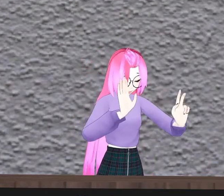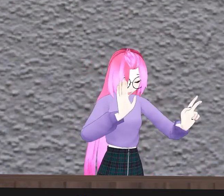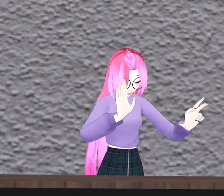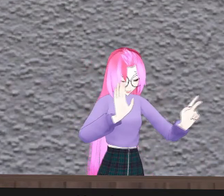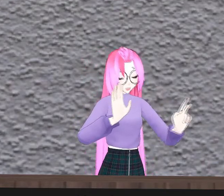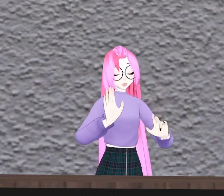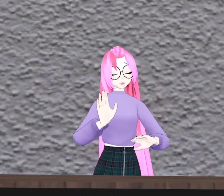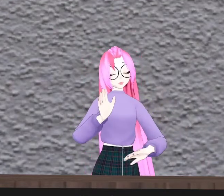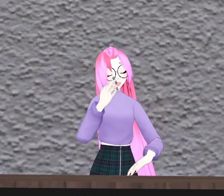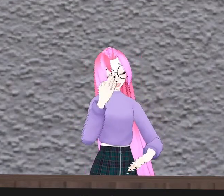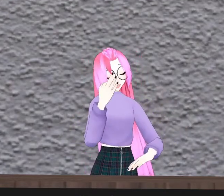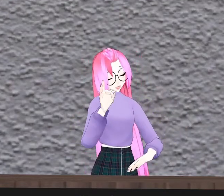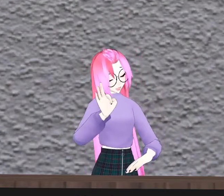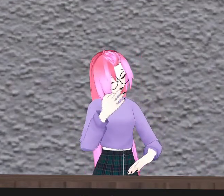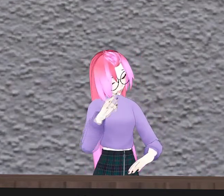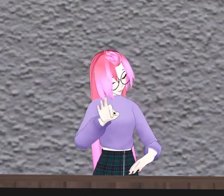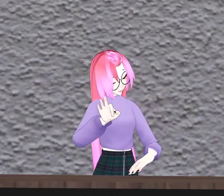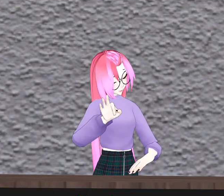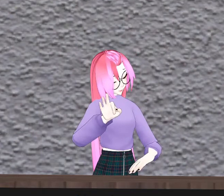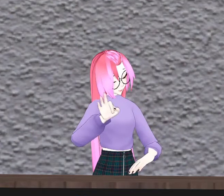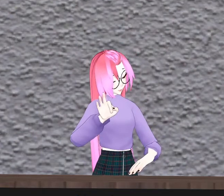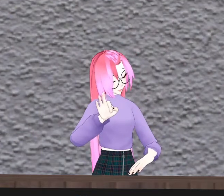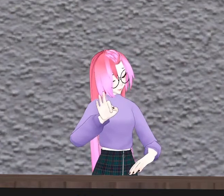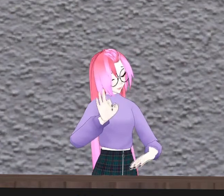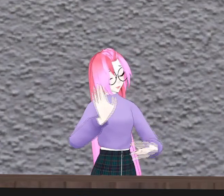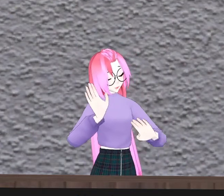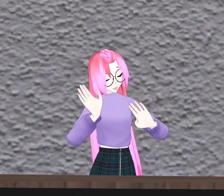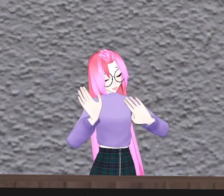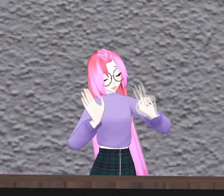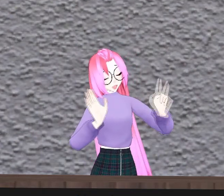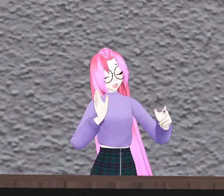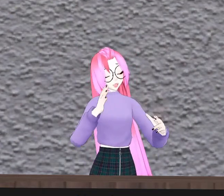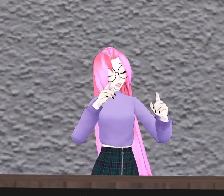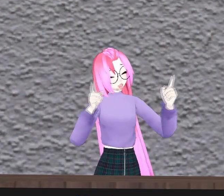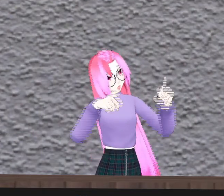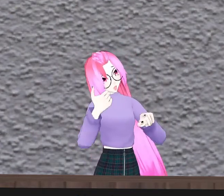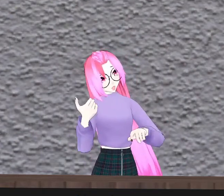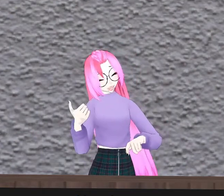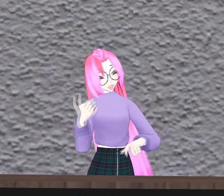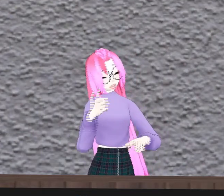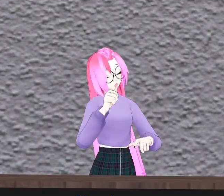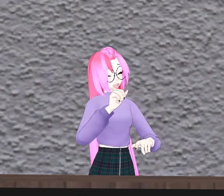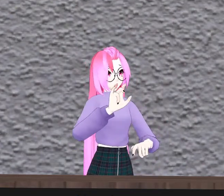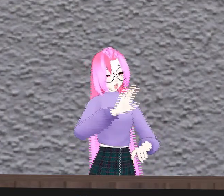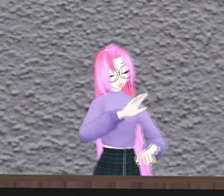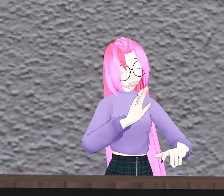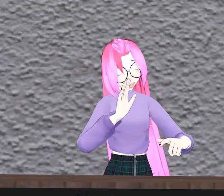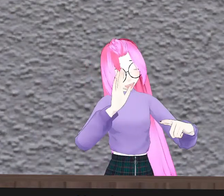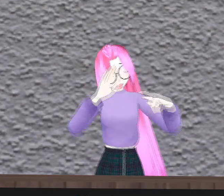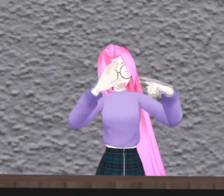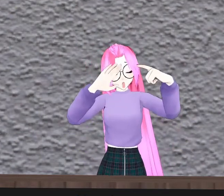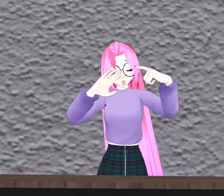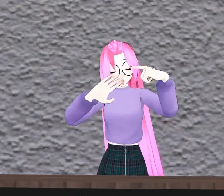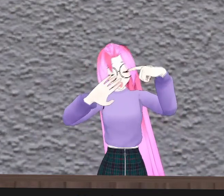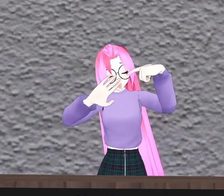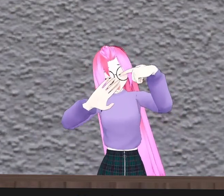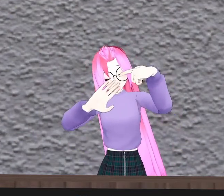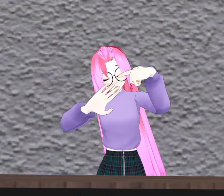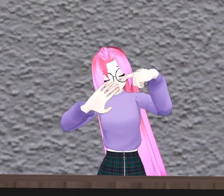8. And 19. And another variation that you could do with your non-index is you could do this. You point to your